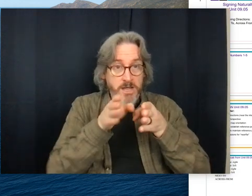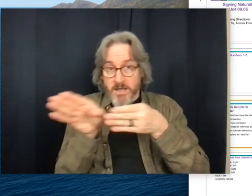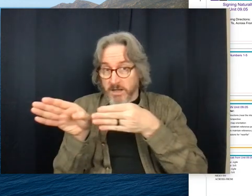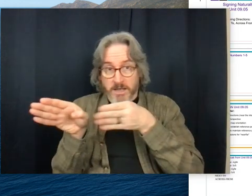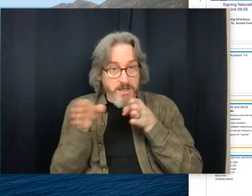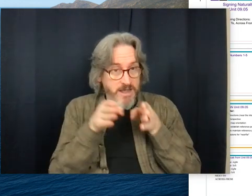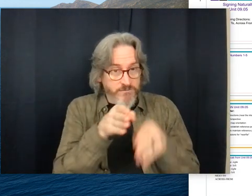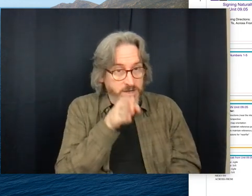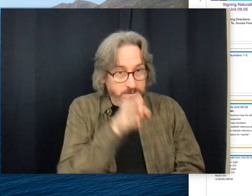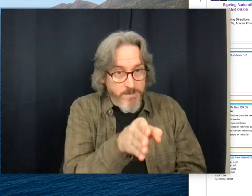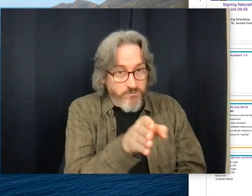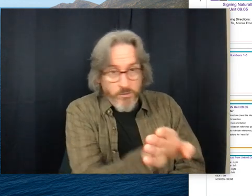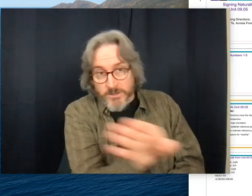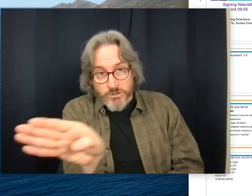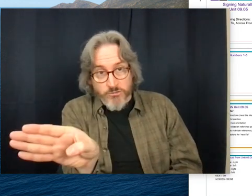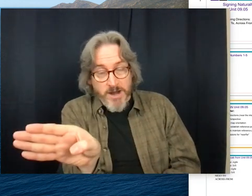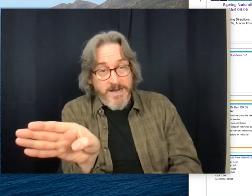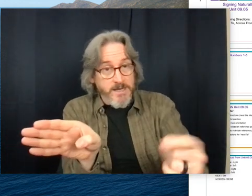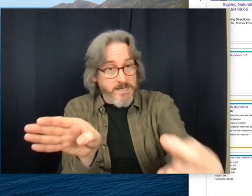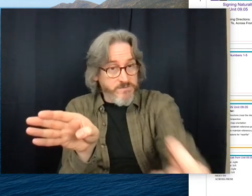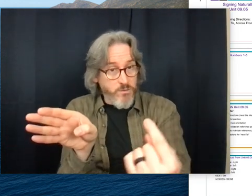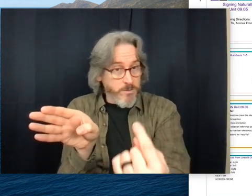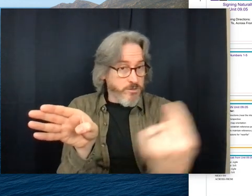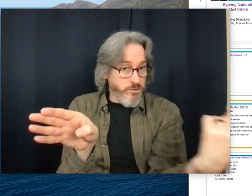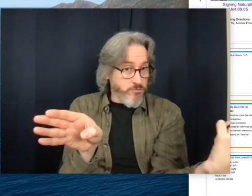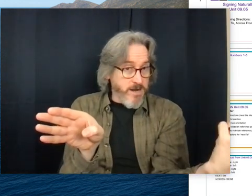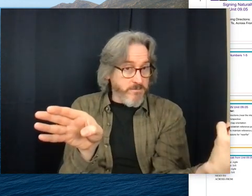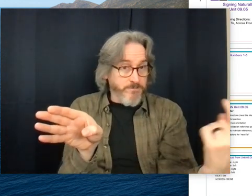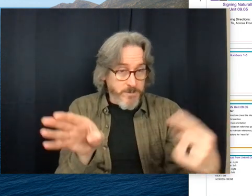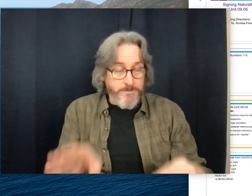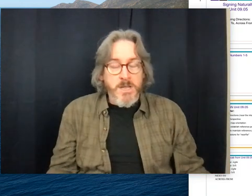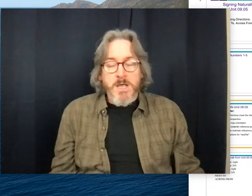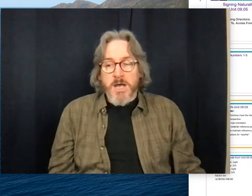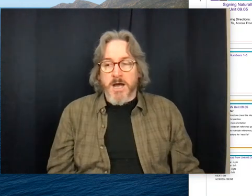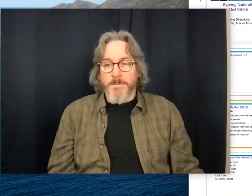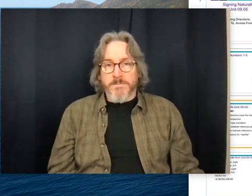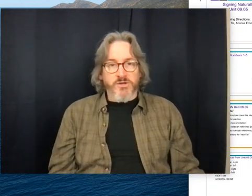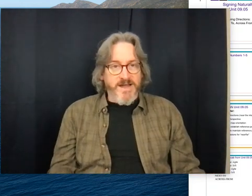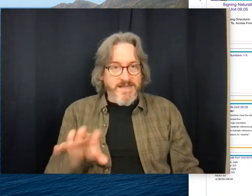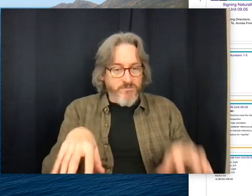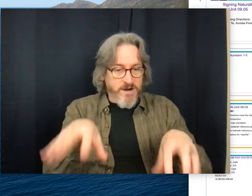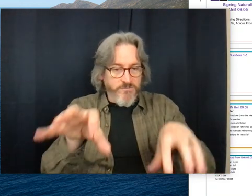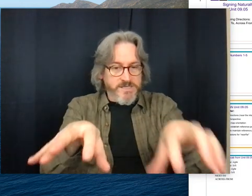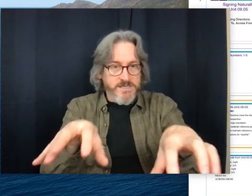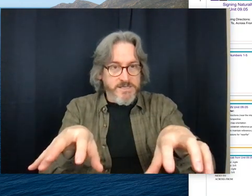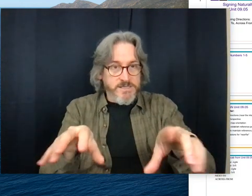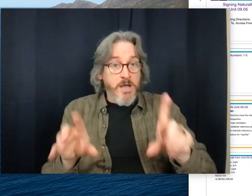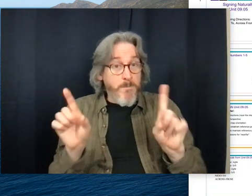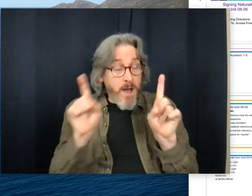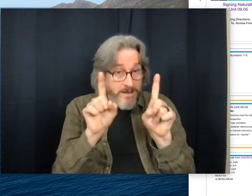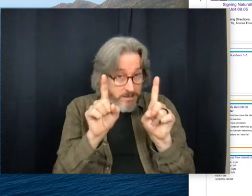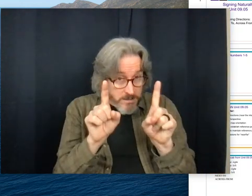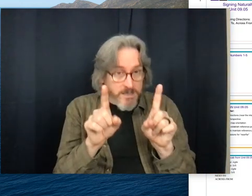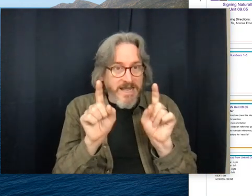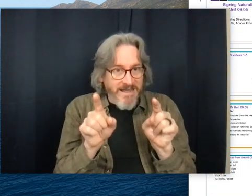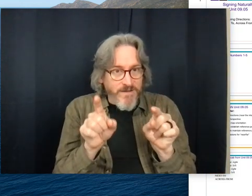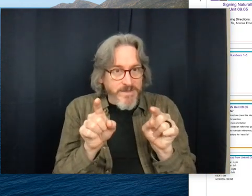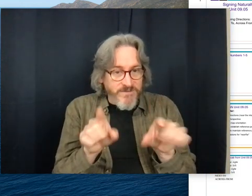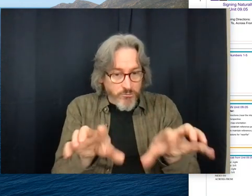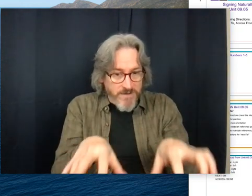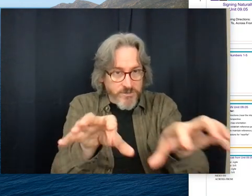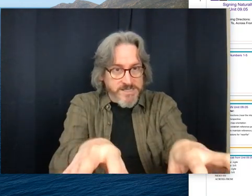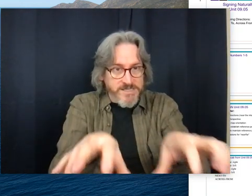So I move forward and turn right, it's forward, turn right. Okay. So if I give references, but